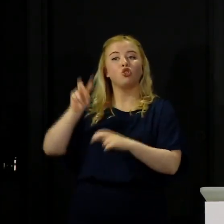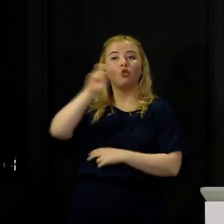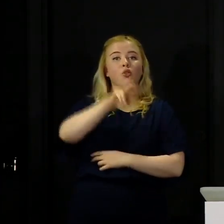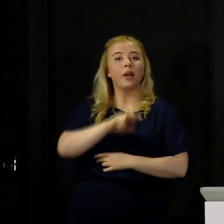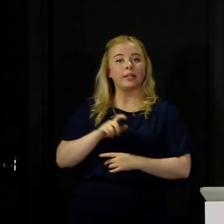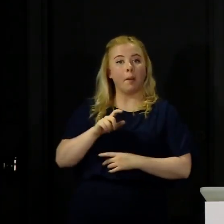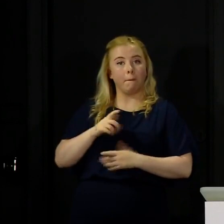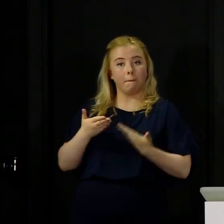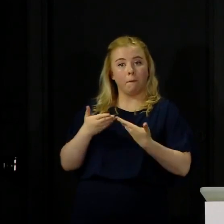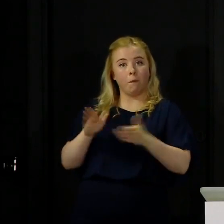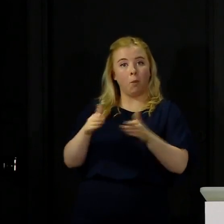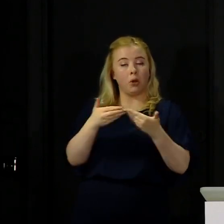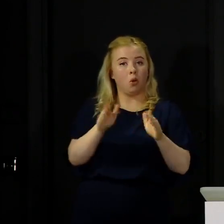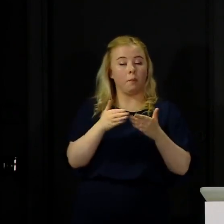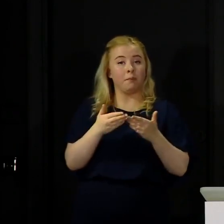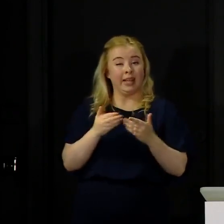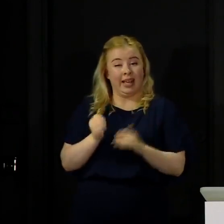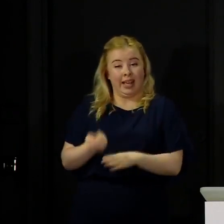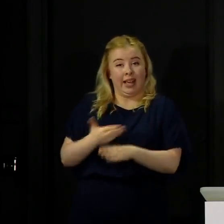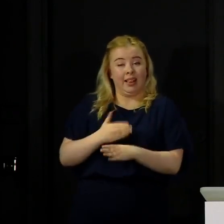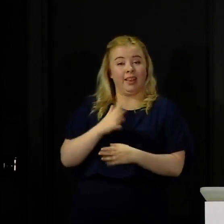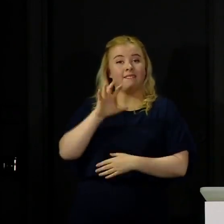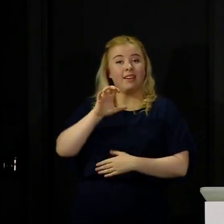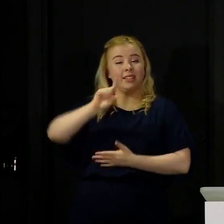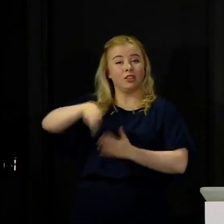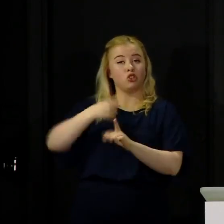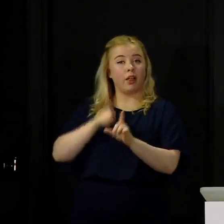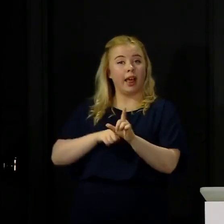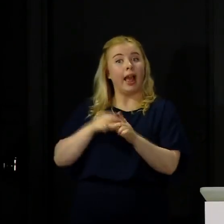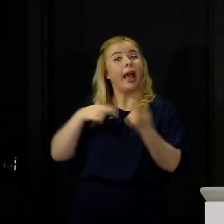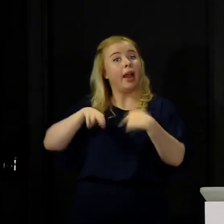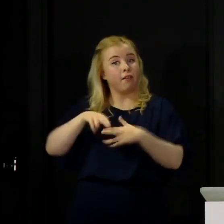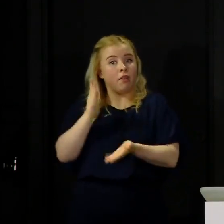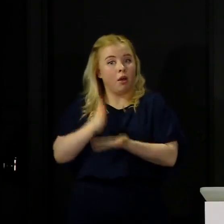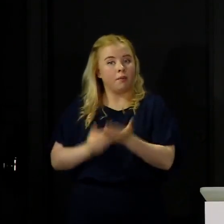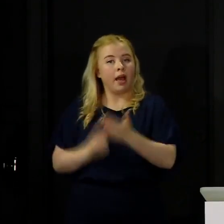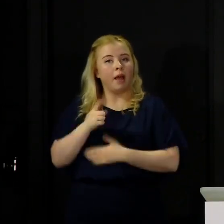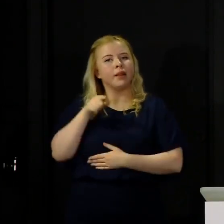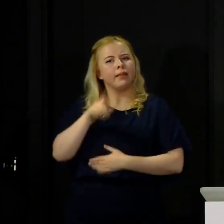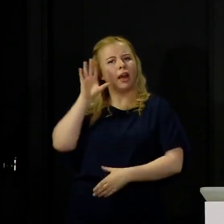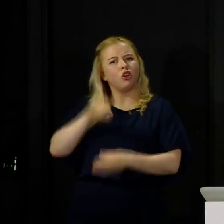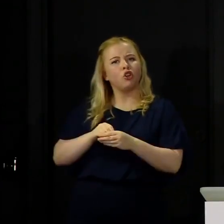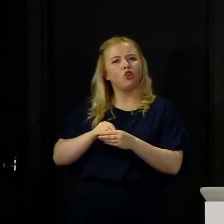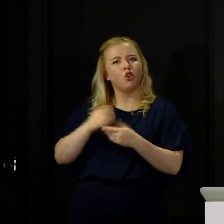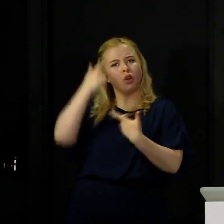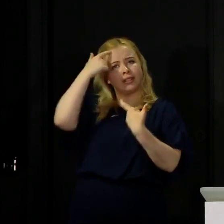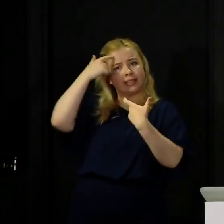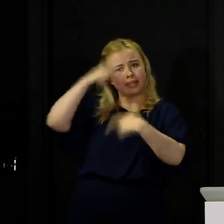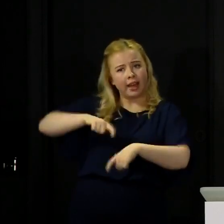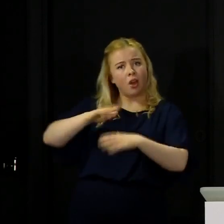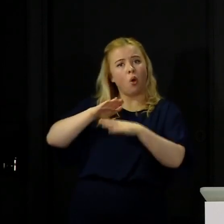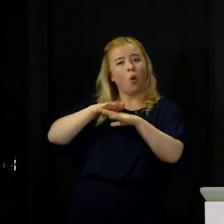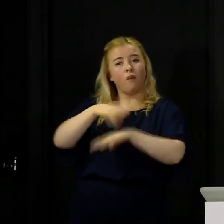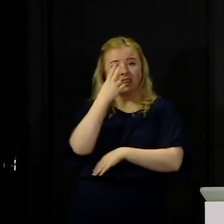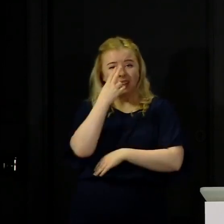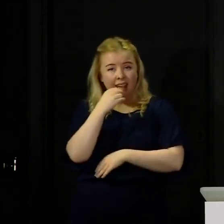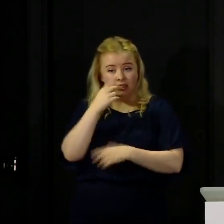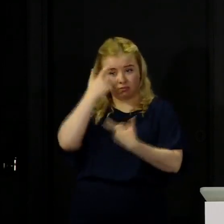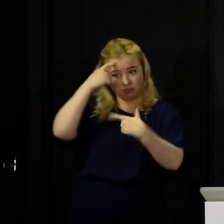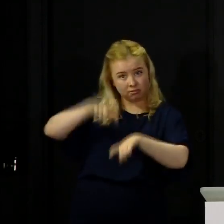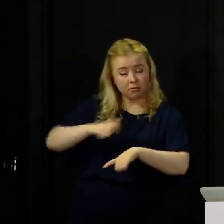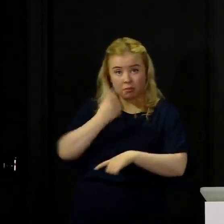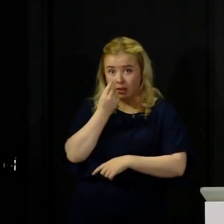as early as the 15th of July. If that does prove to be the case, would that include overnight stays, those being permitted,